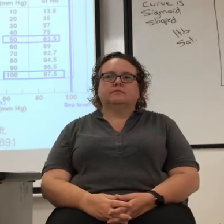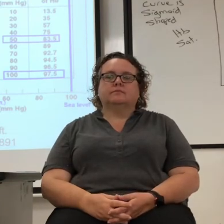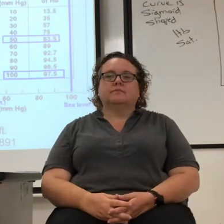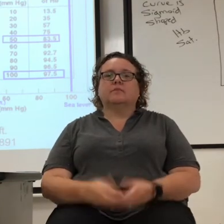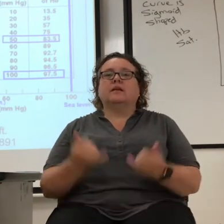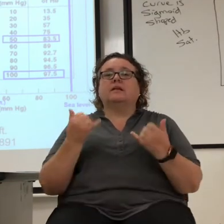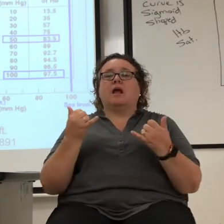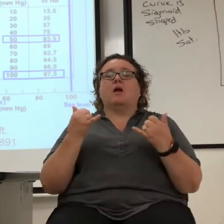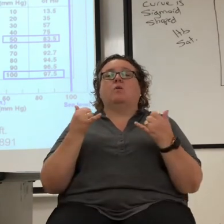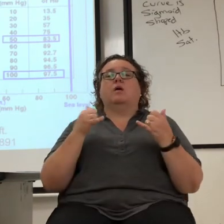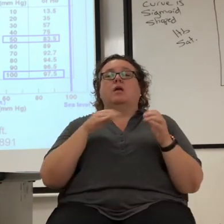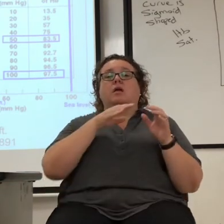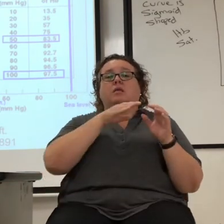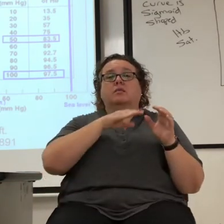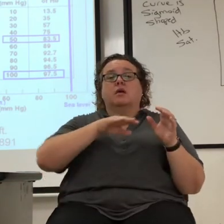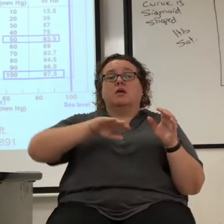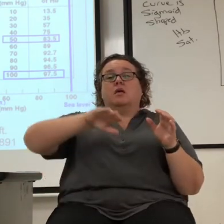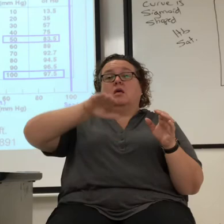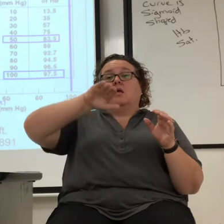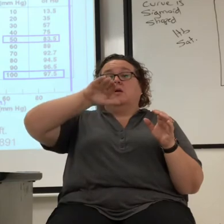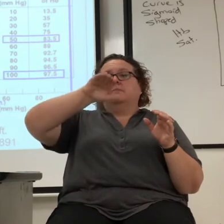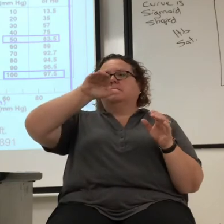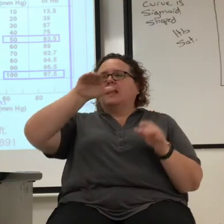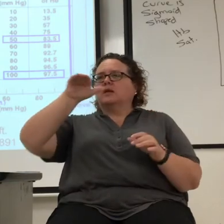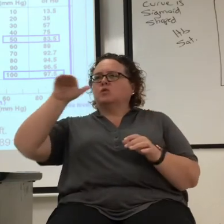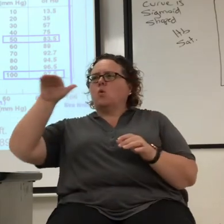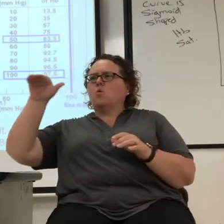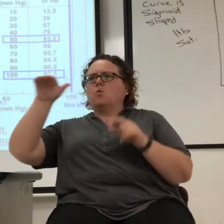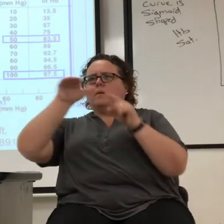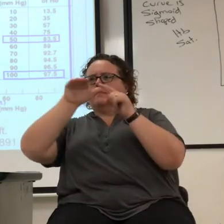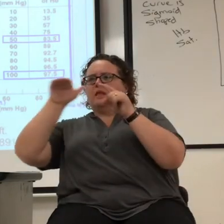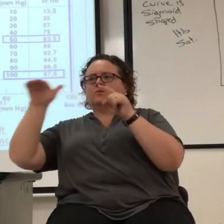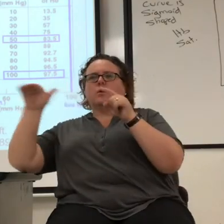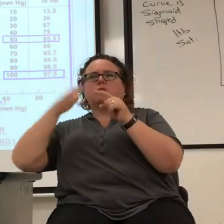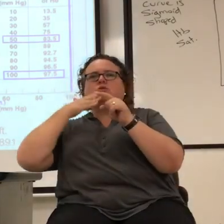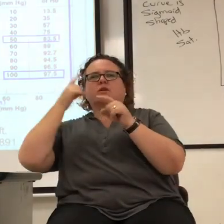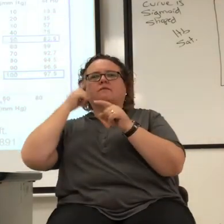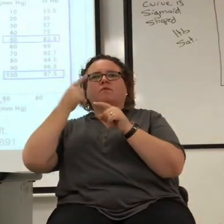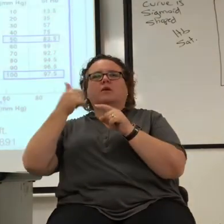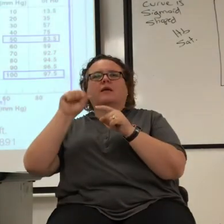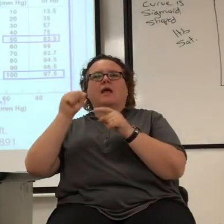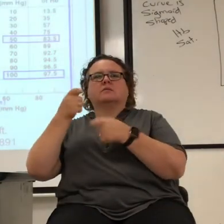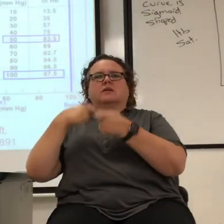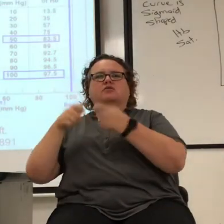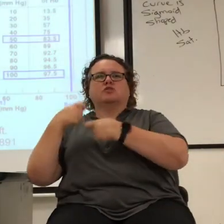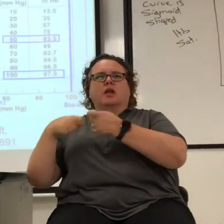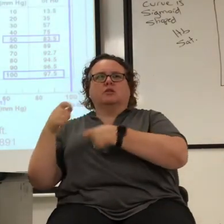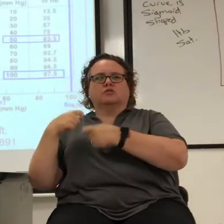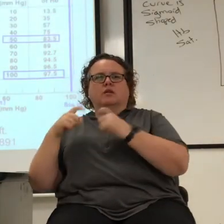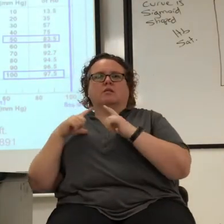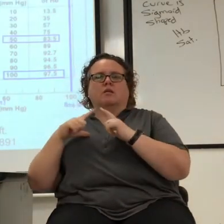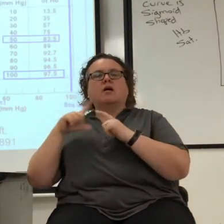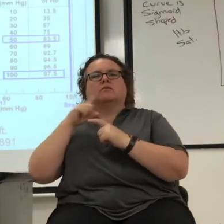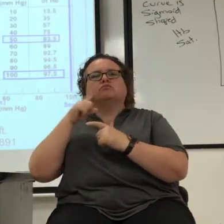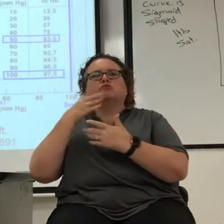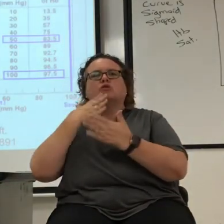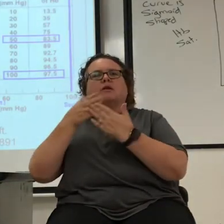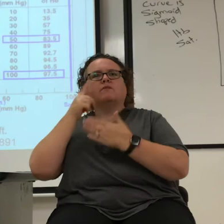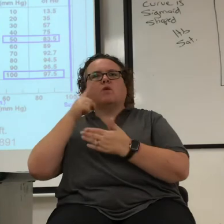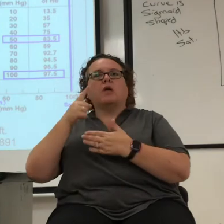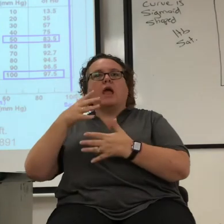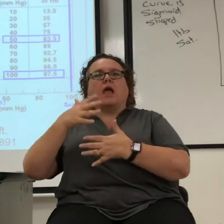Now, the plateau, that's good for gas exchange at the lung. It's good for external respiration.